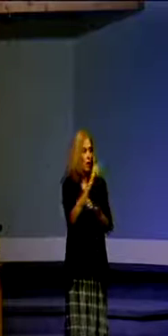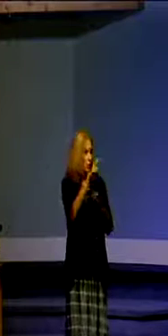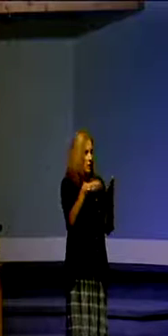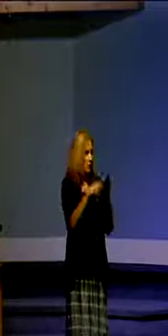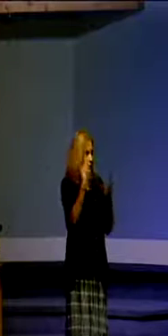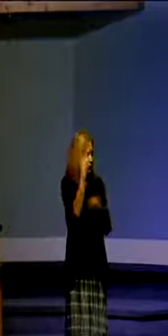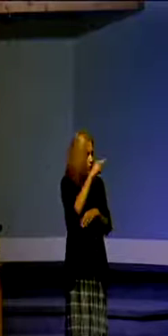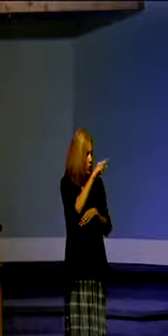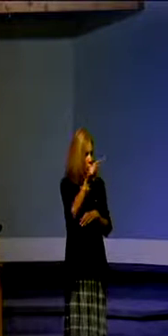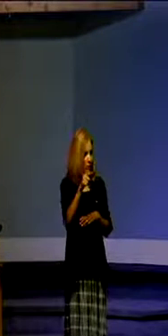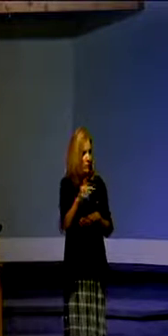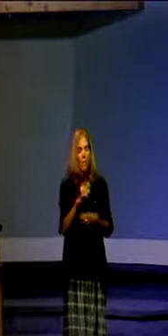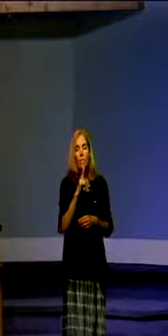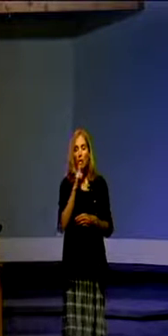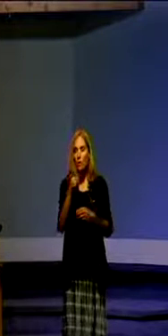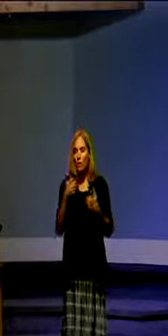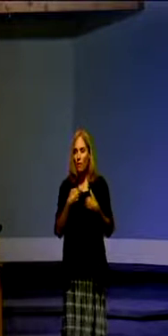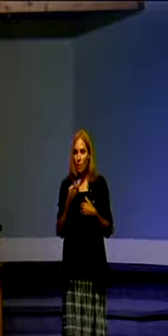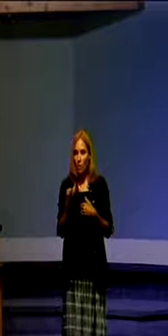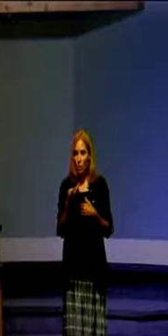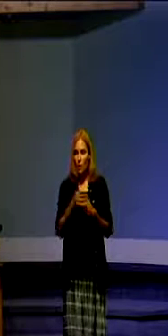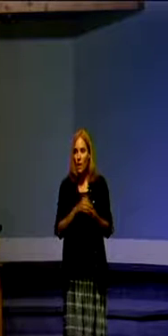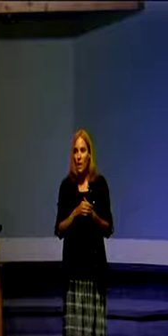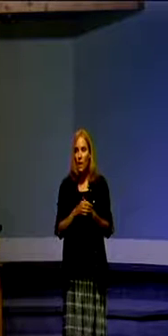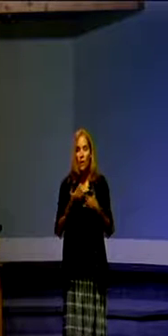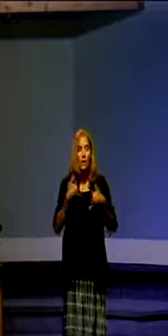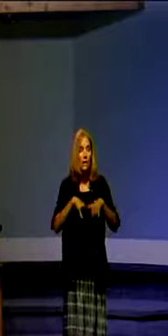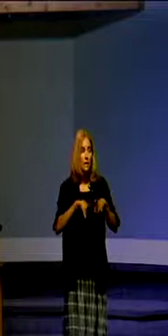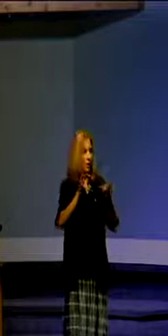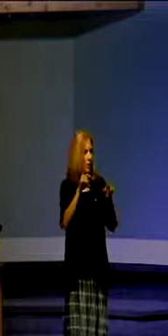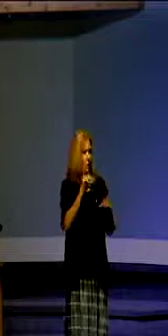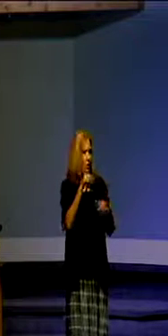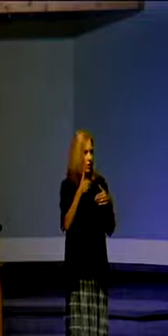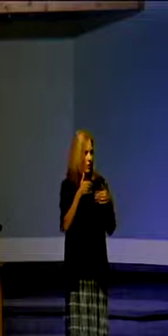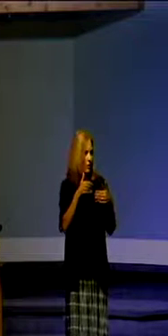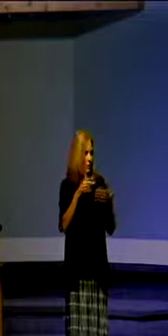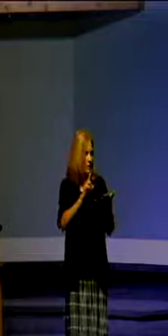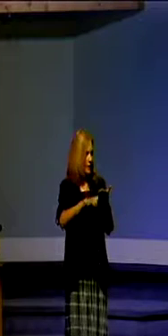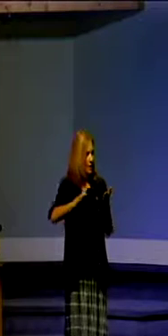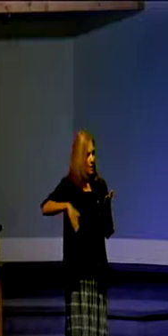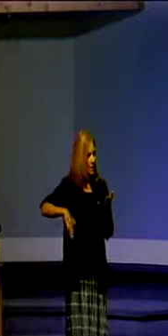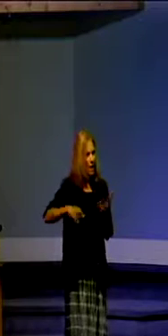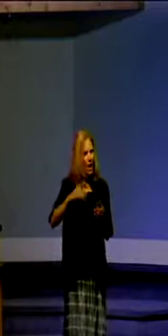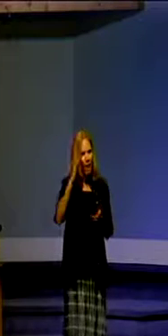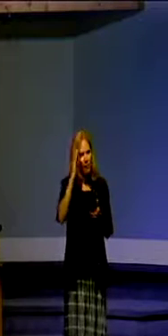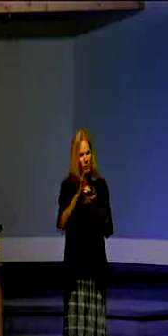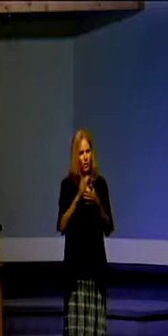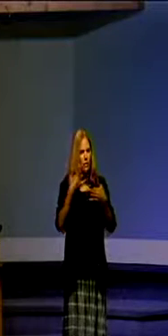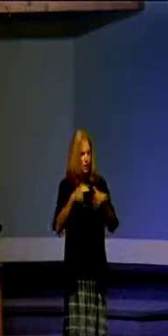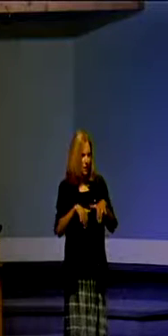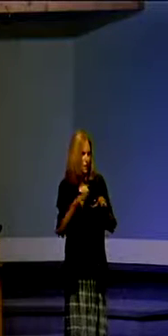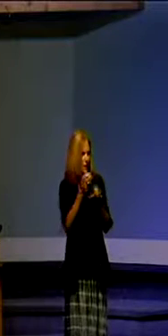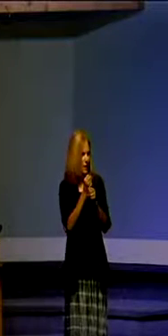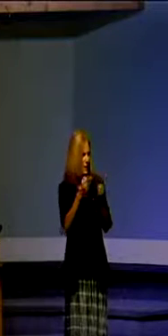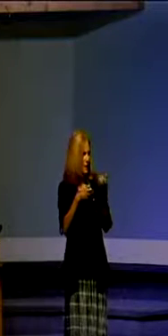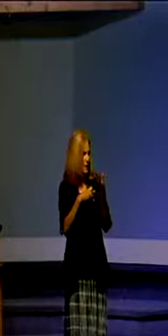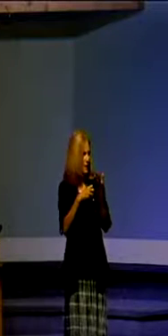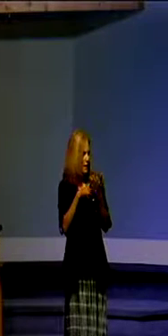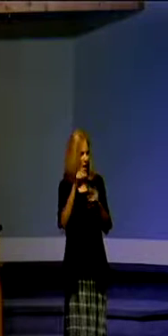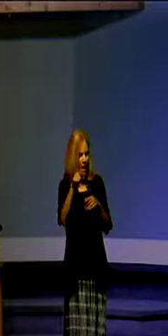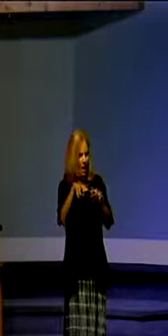you. Make sure that you have those. And you can still go if you have not signed up. I believe you can still get tickets at the